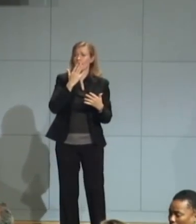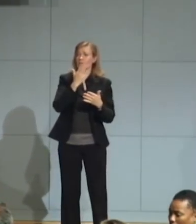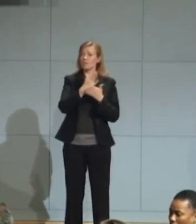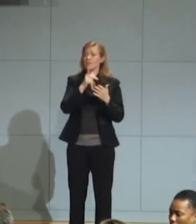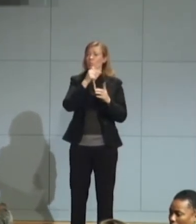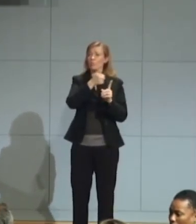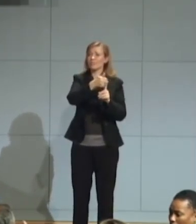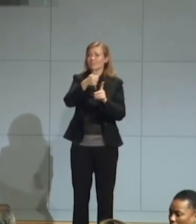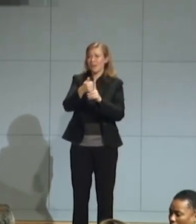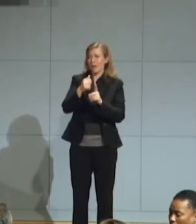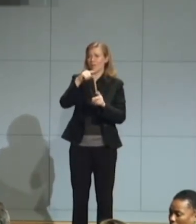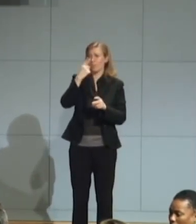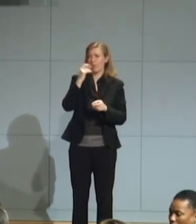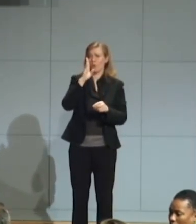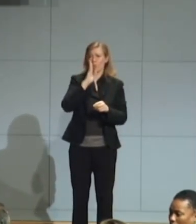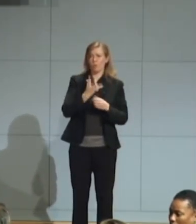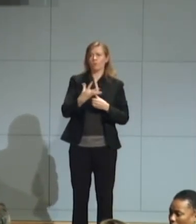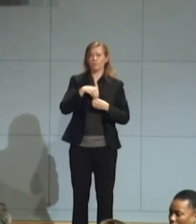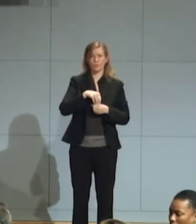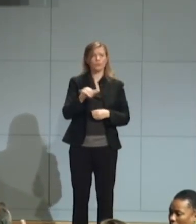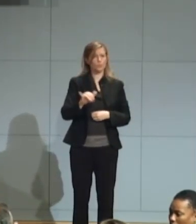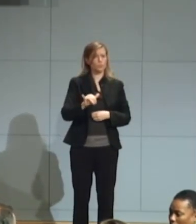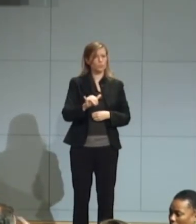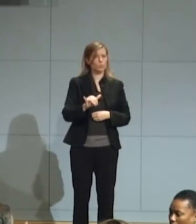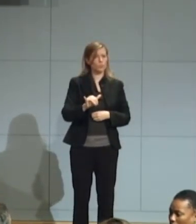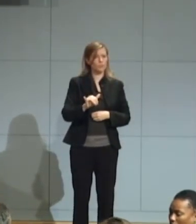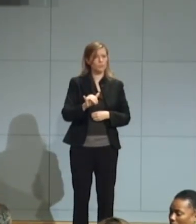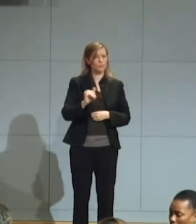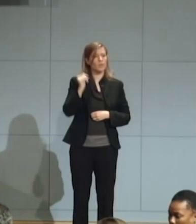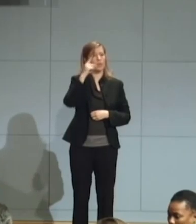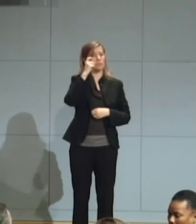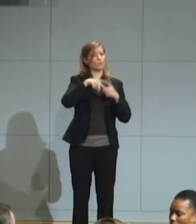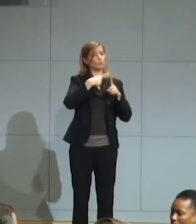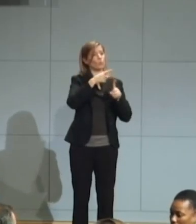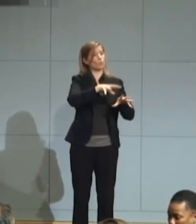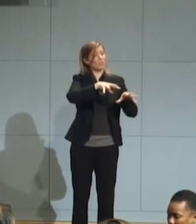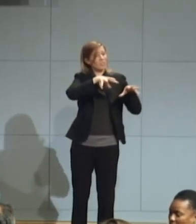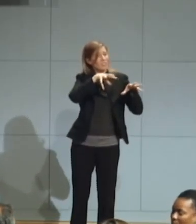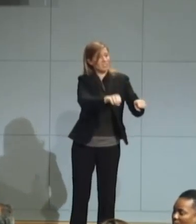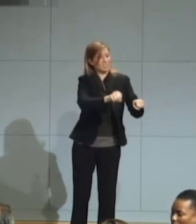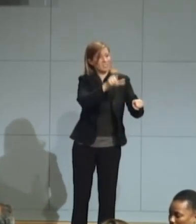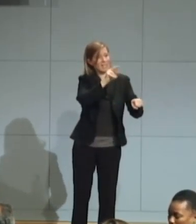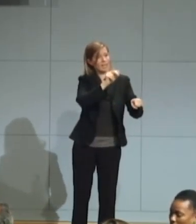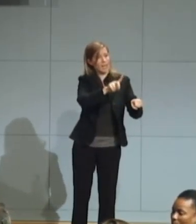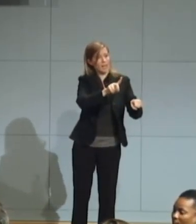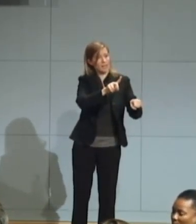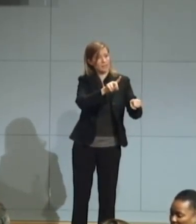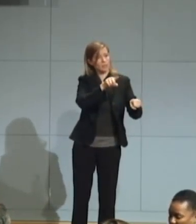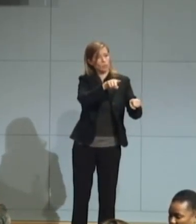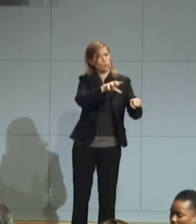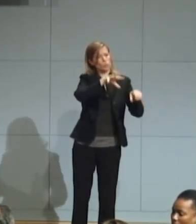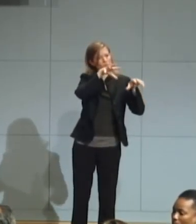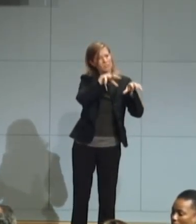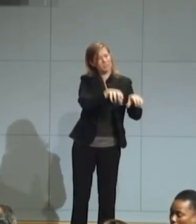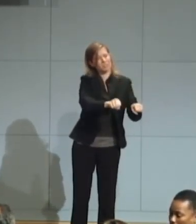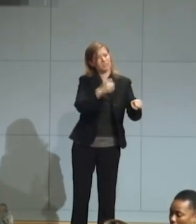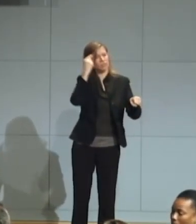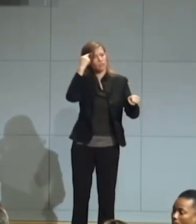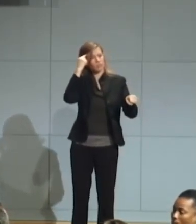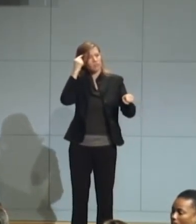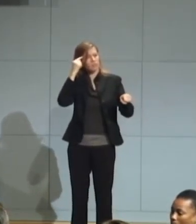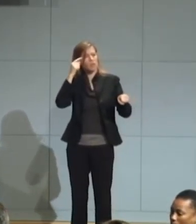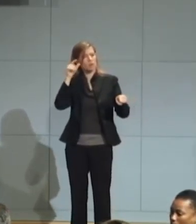our law and in our practices, we were doing something different. So when you're saying one thing and doing another, you have to figure out